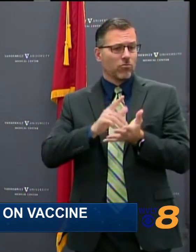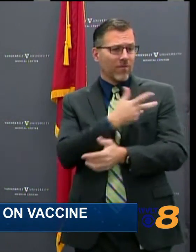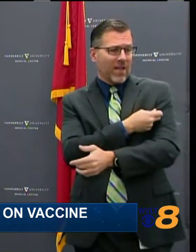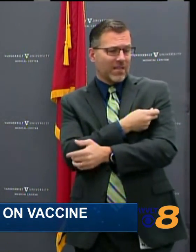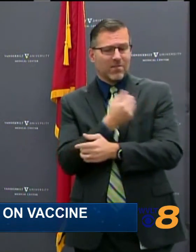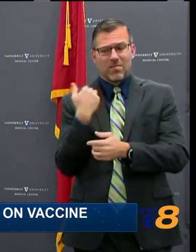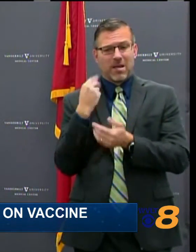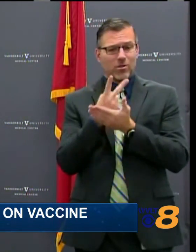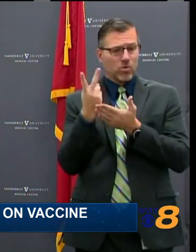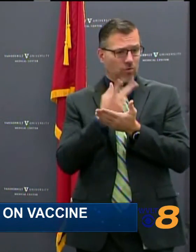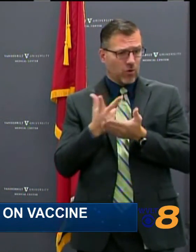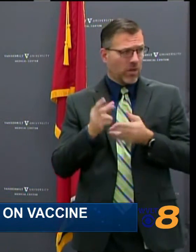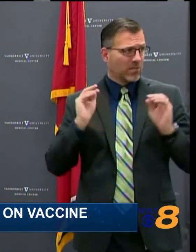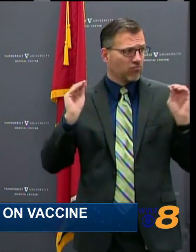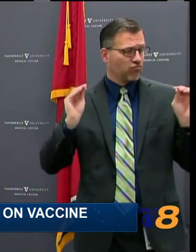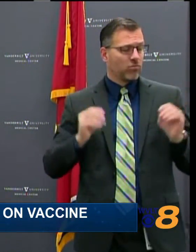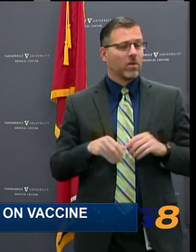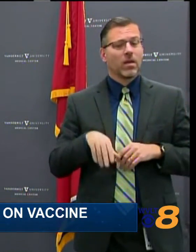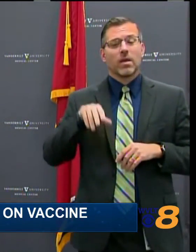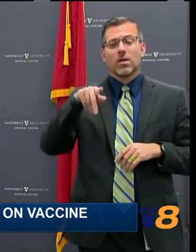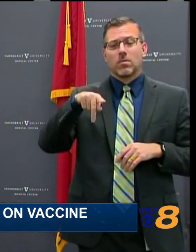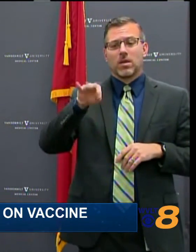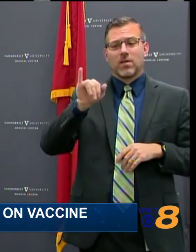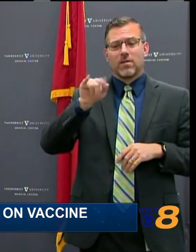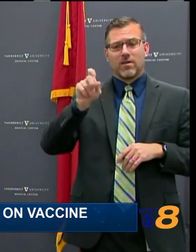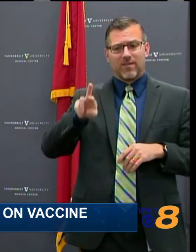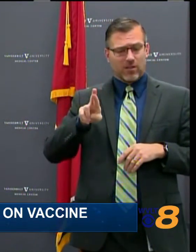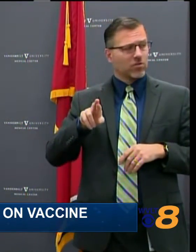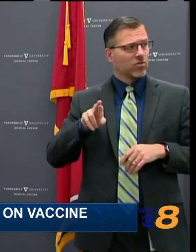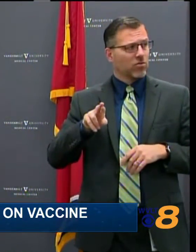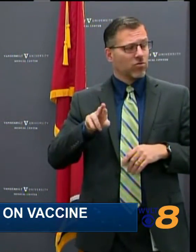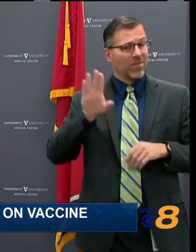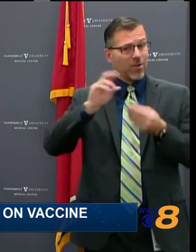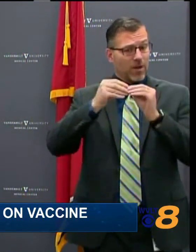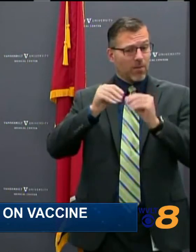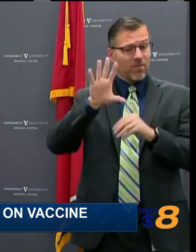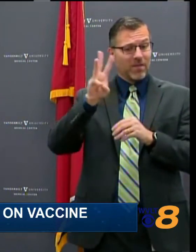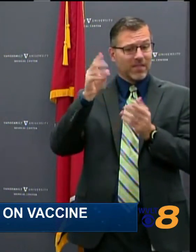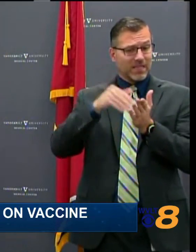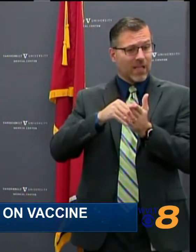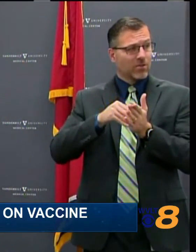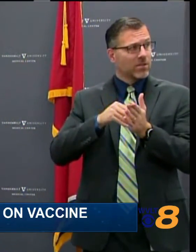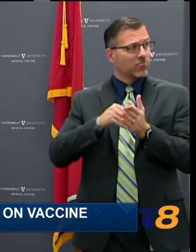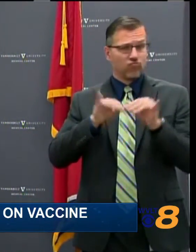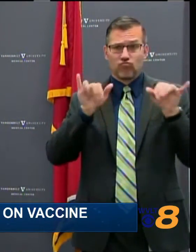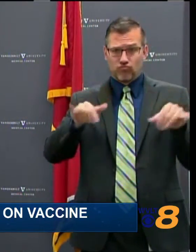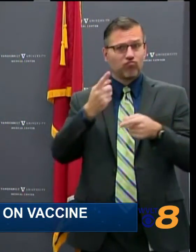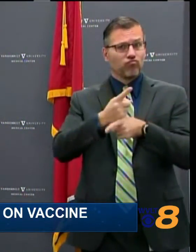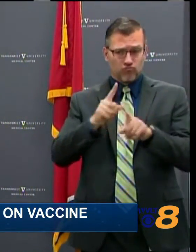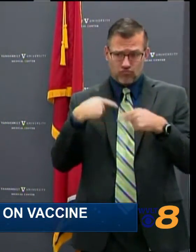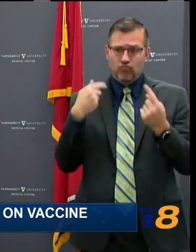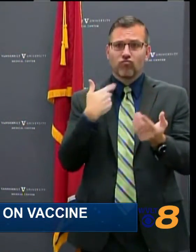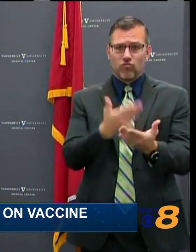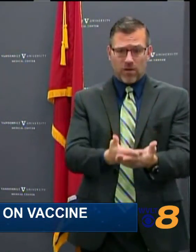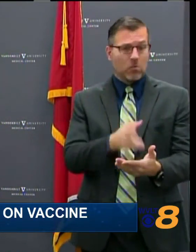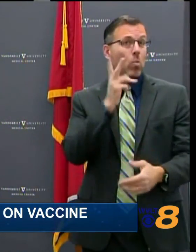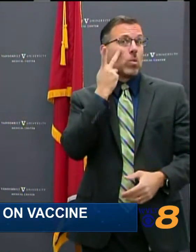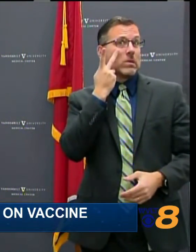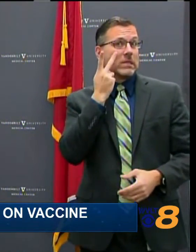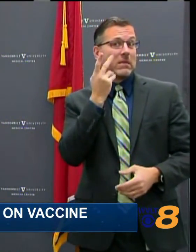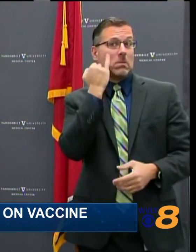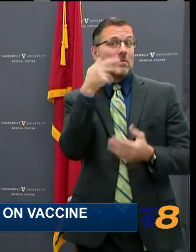now. The initial Pfizer, the final number that they gave us of 56,000 has held. Obviously, we'll see about